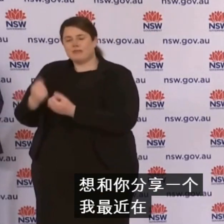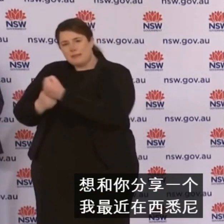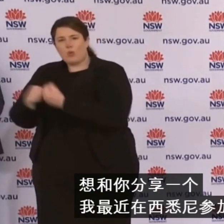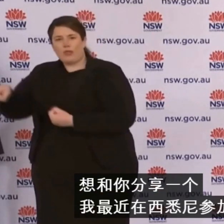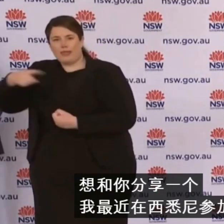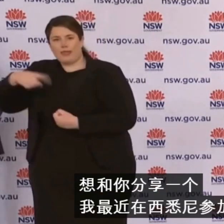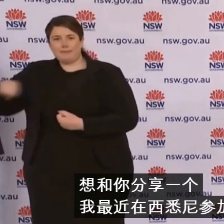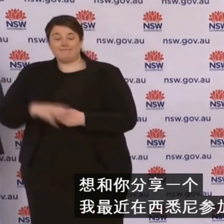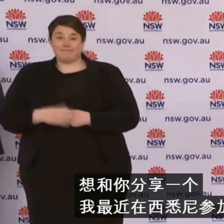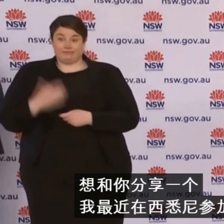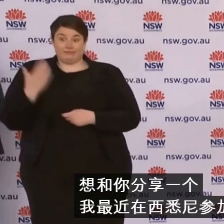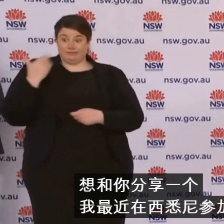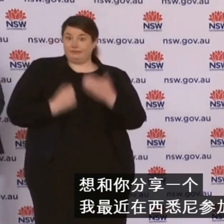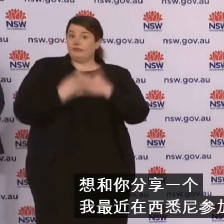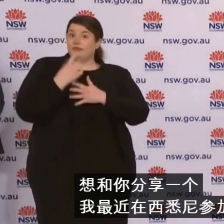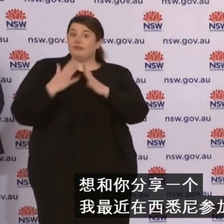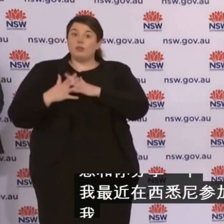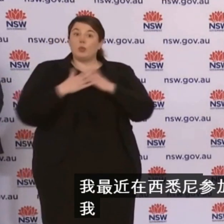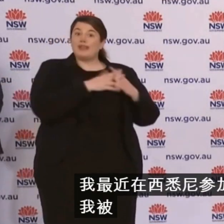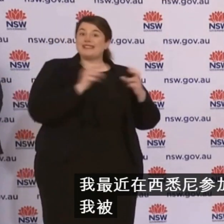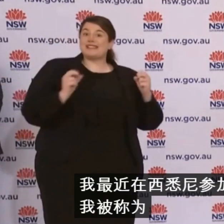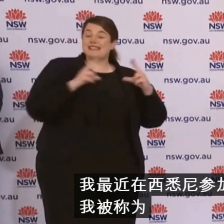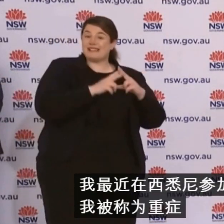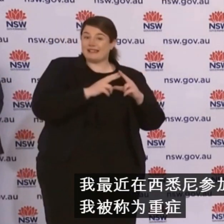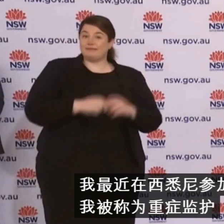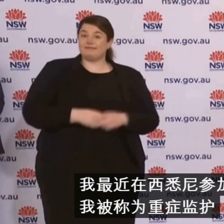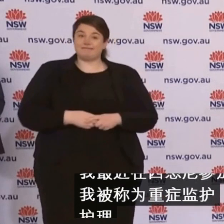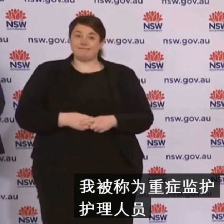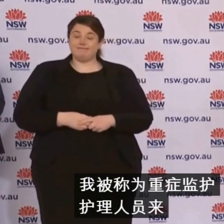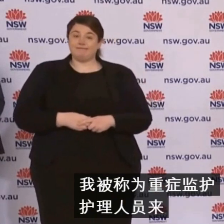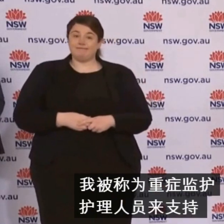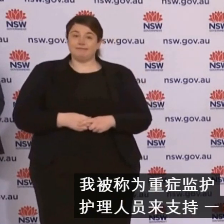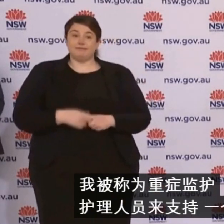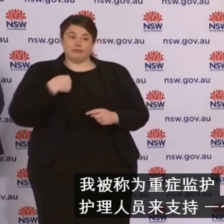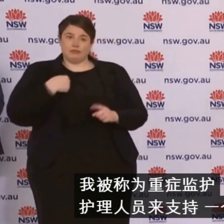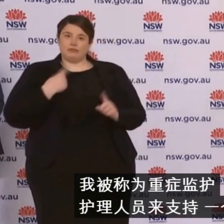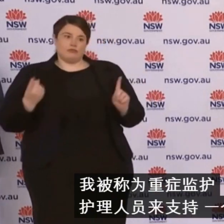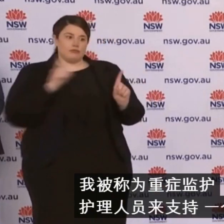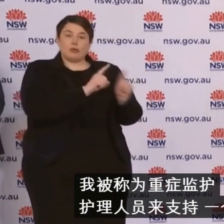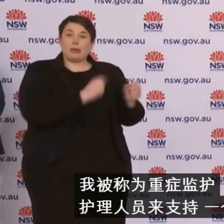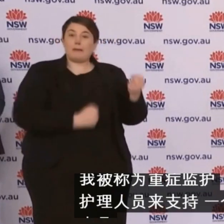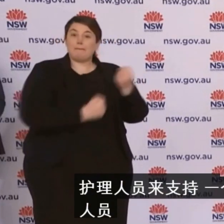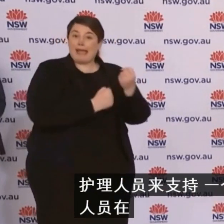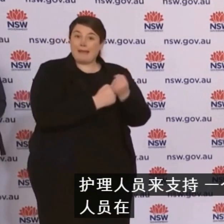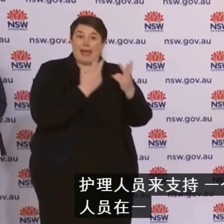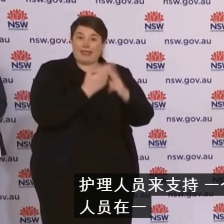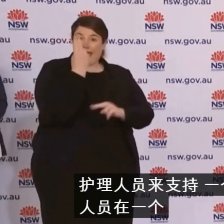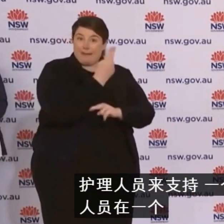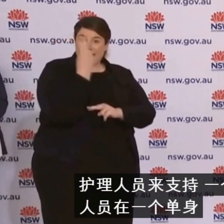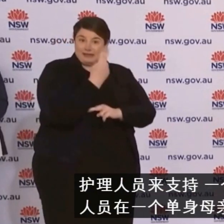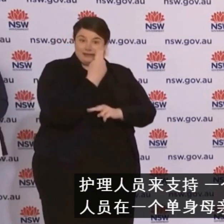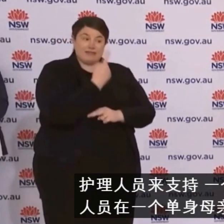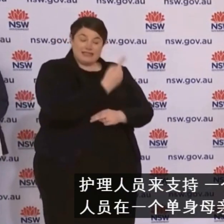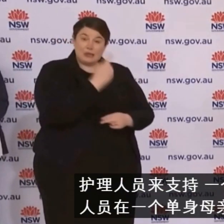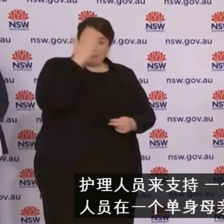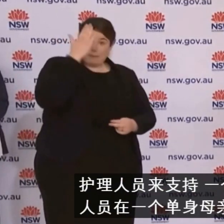recently attended in Western Sydney. I was called as the intensive care paramedic to back up a crew that was at a single